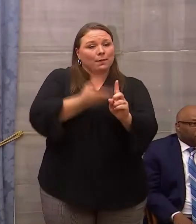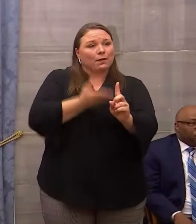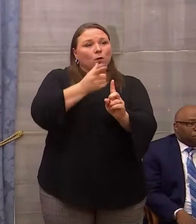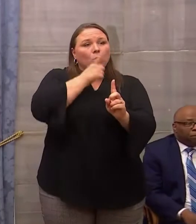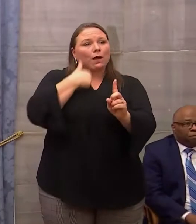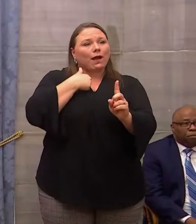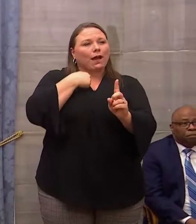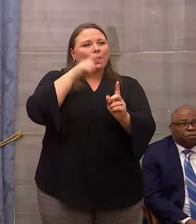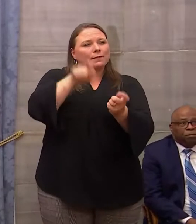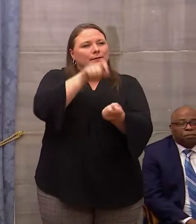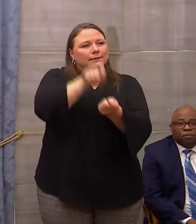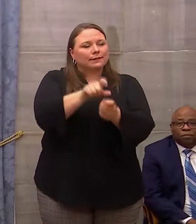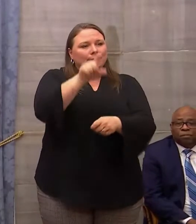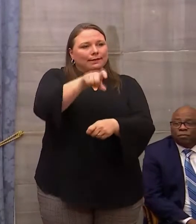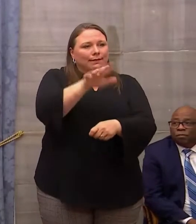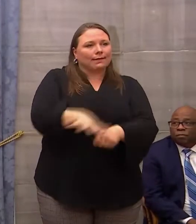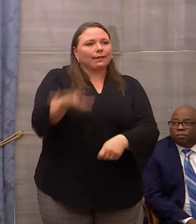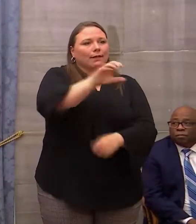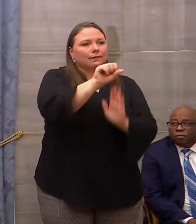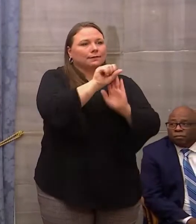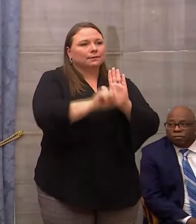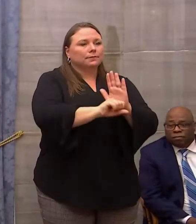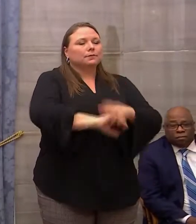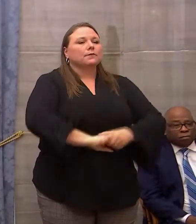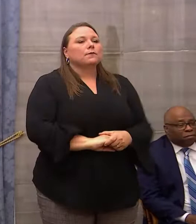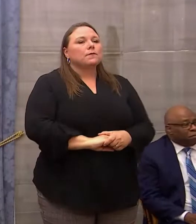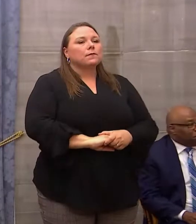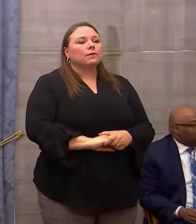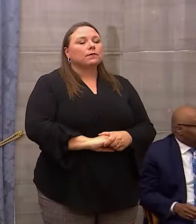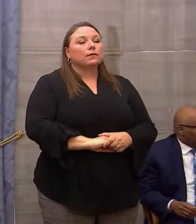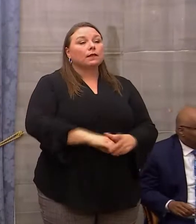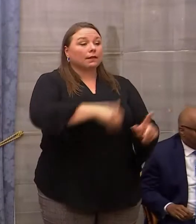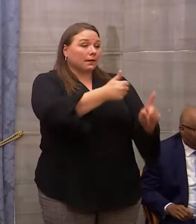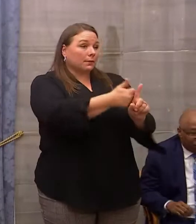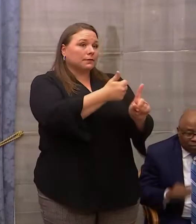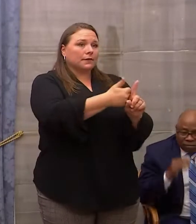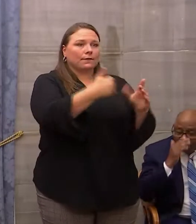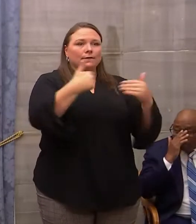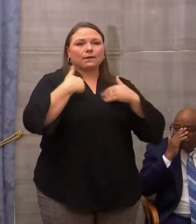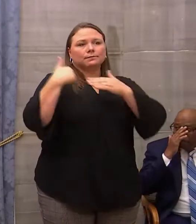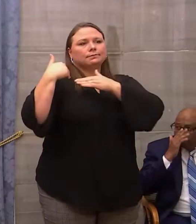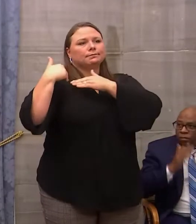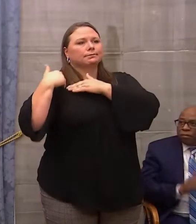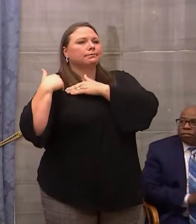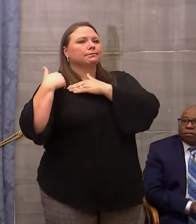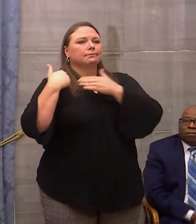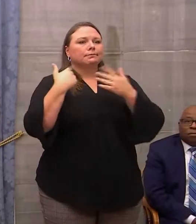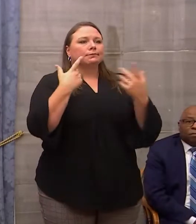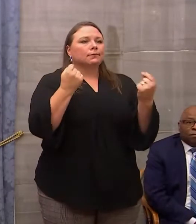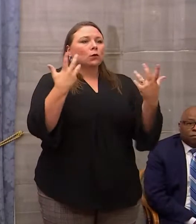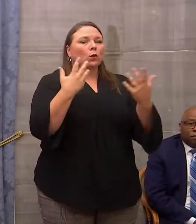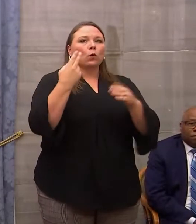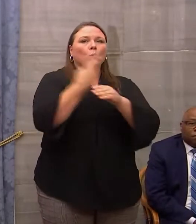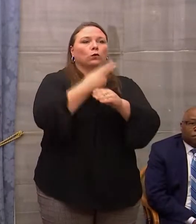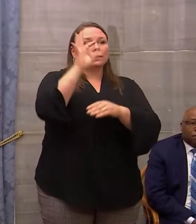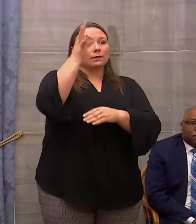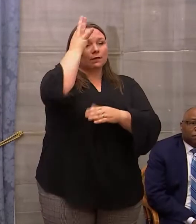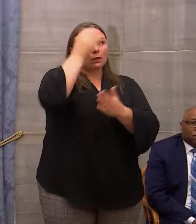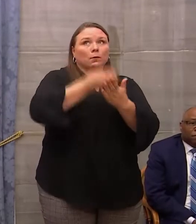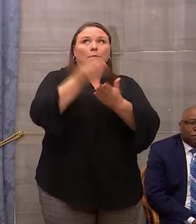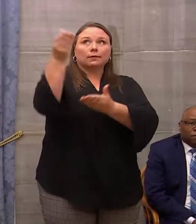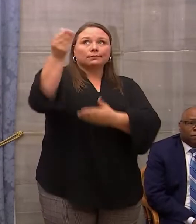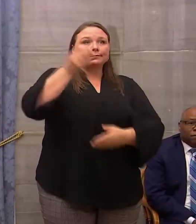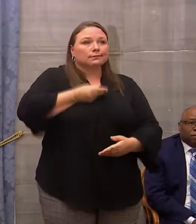need all across our state. He has been tasked with the responsibility of using the federal dollars that we